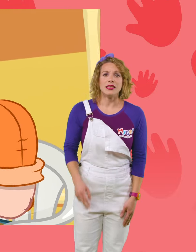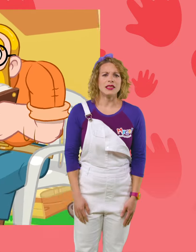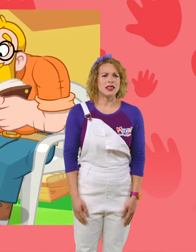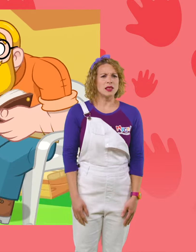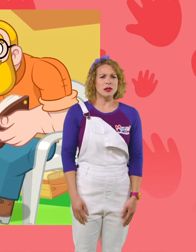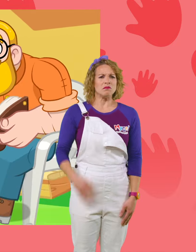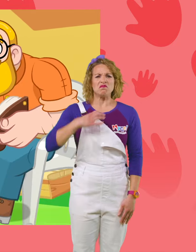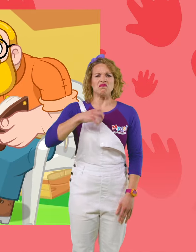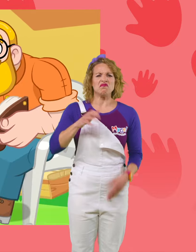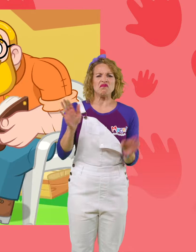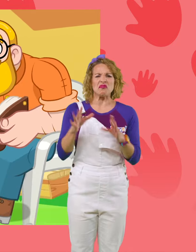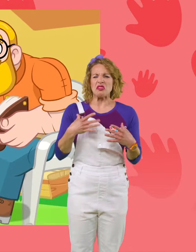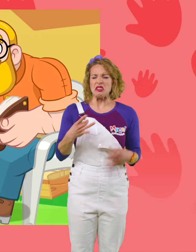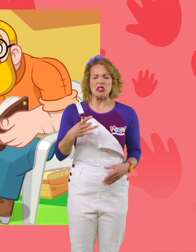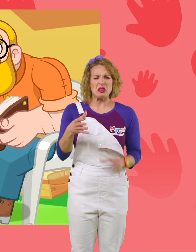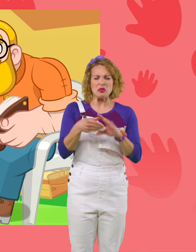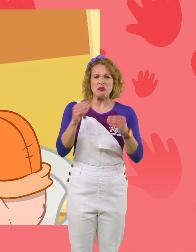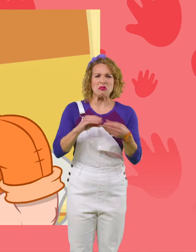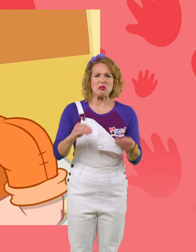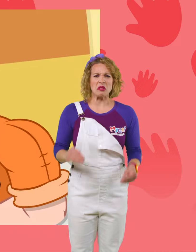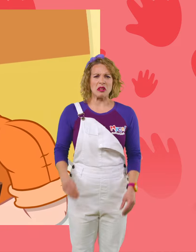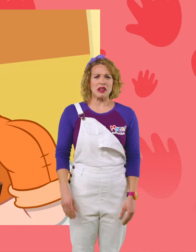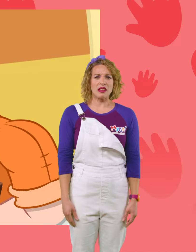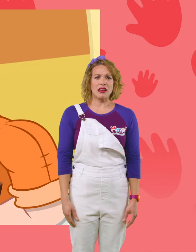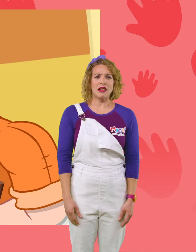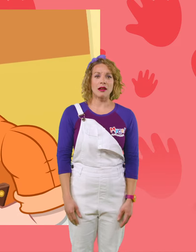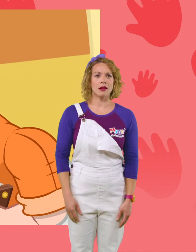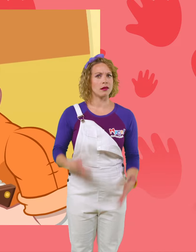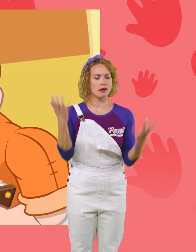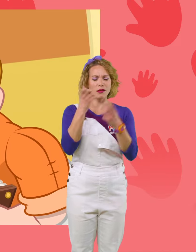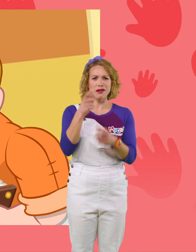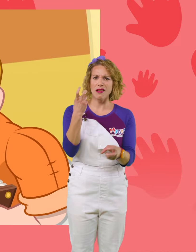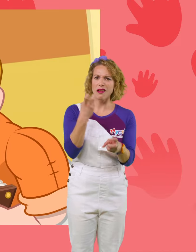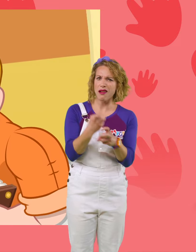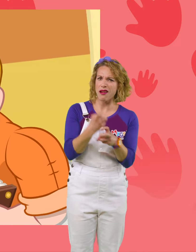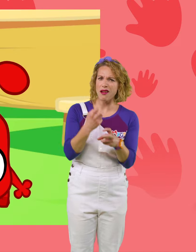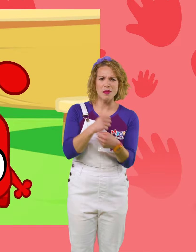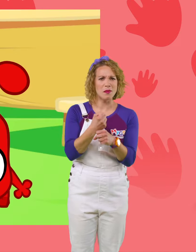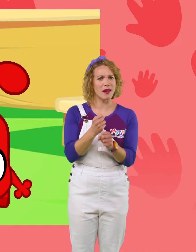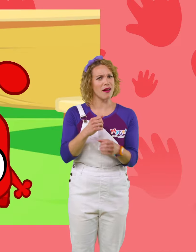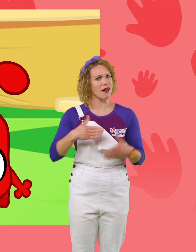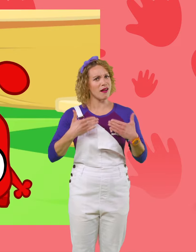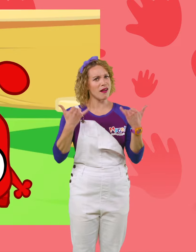voice. Morphle, no like story. Wow, you're hard to please today, Morphle.